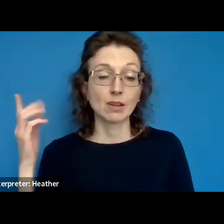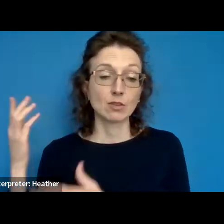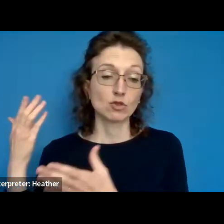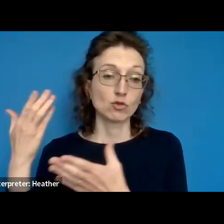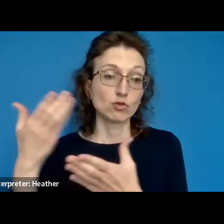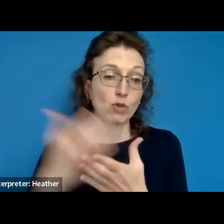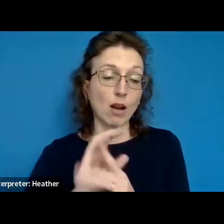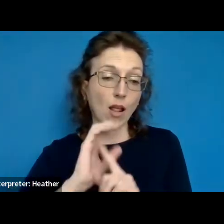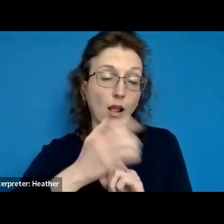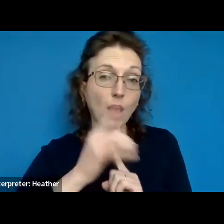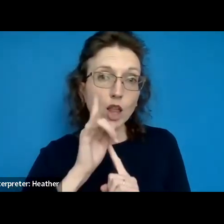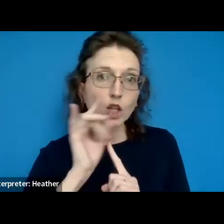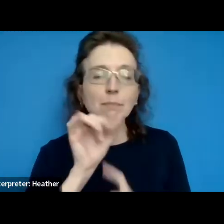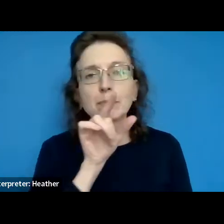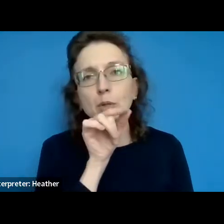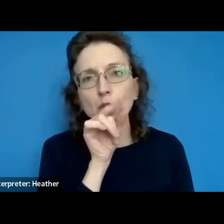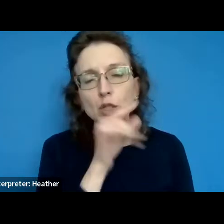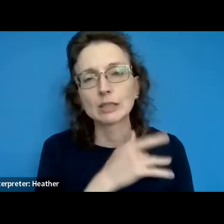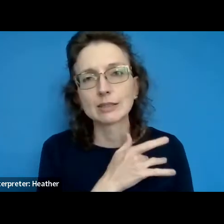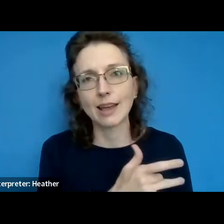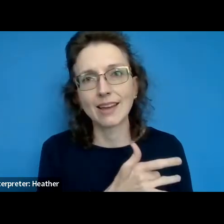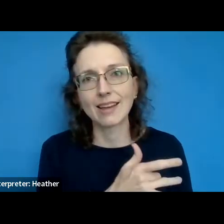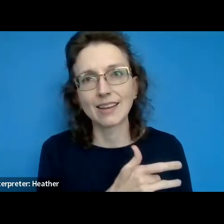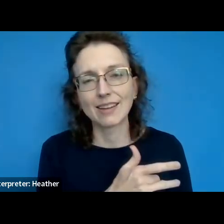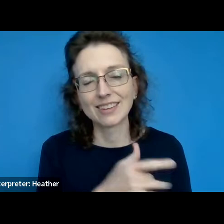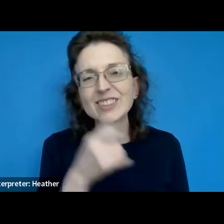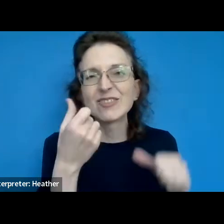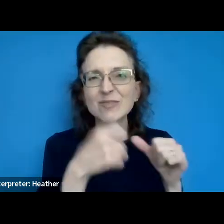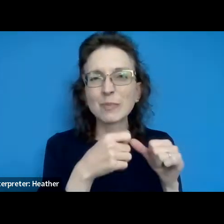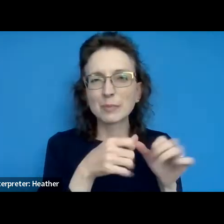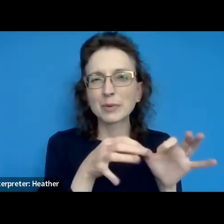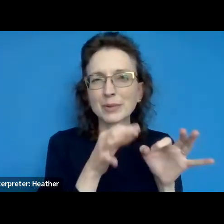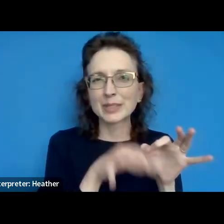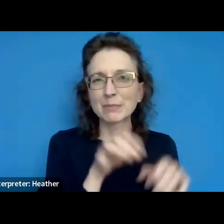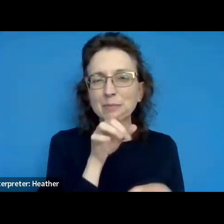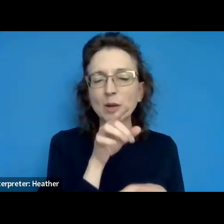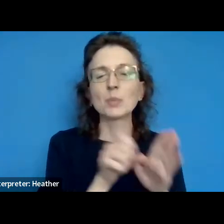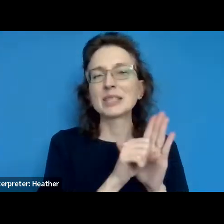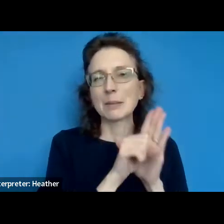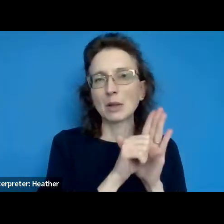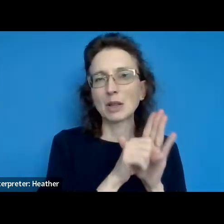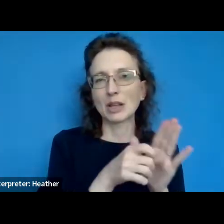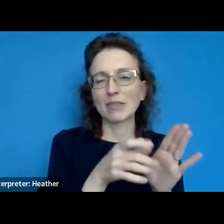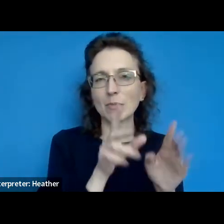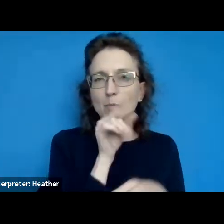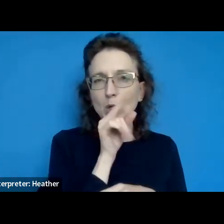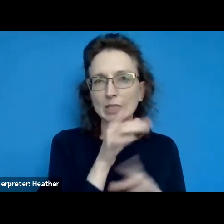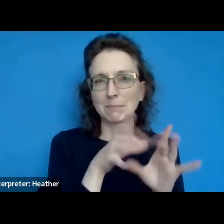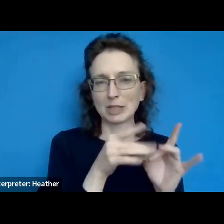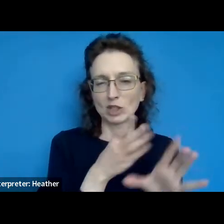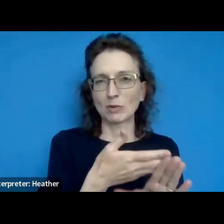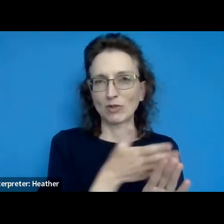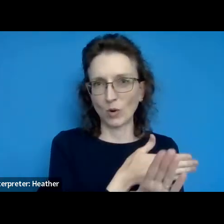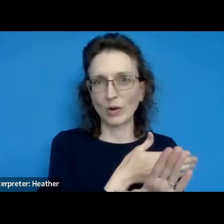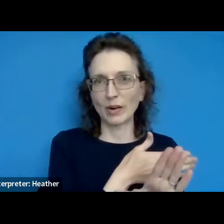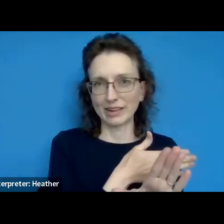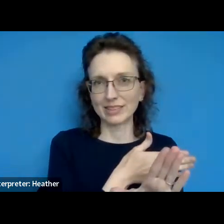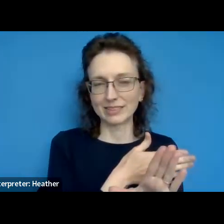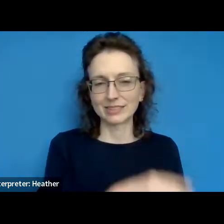bird, or again, going back to the symbol birds that we were talking up before in the early. So I will show